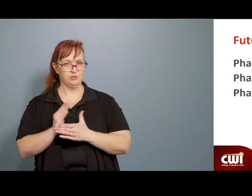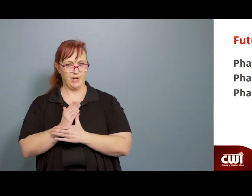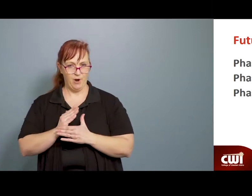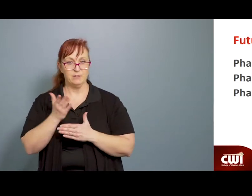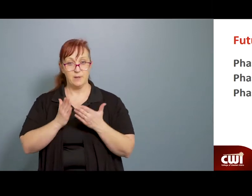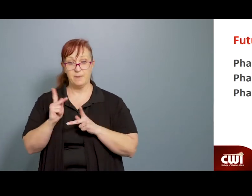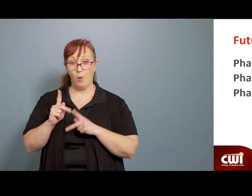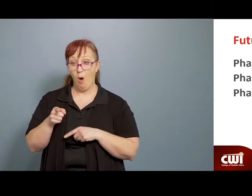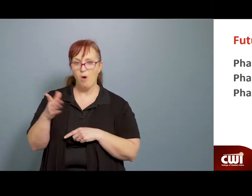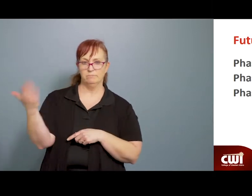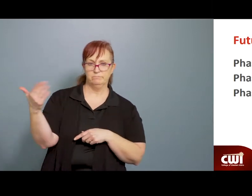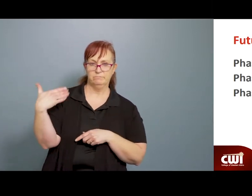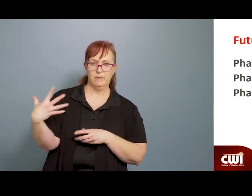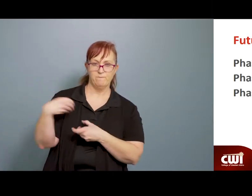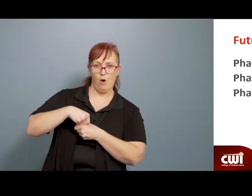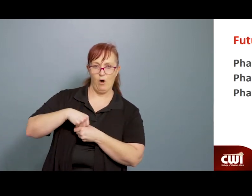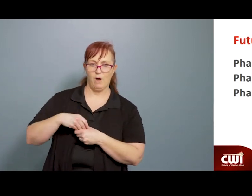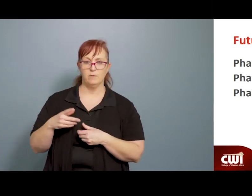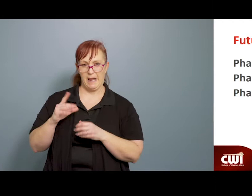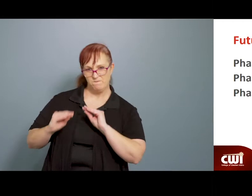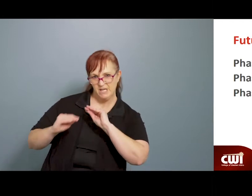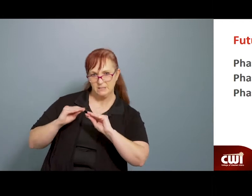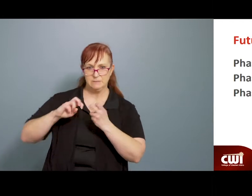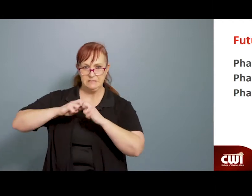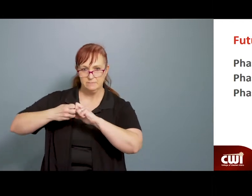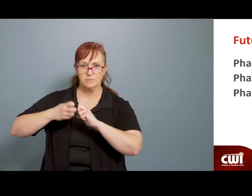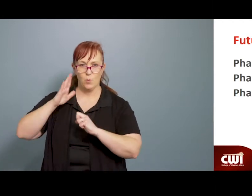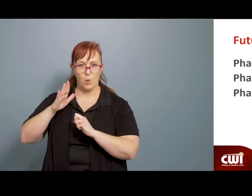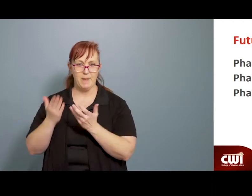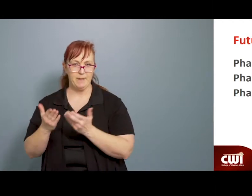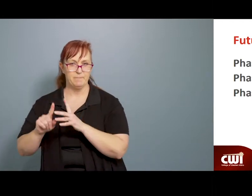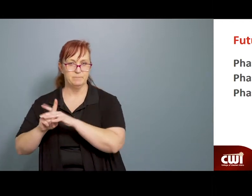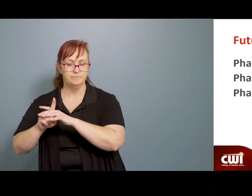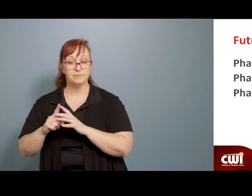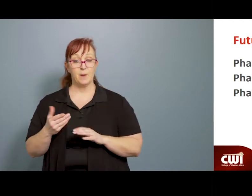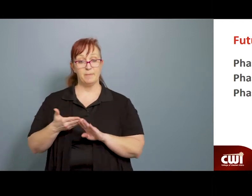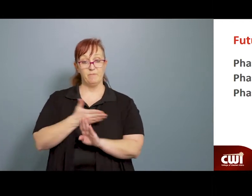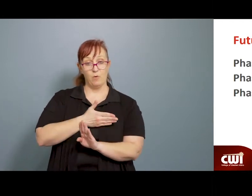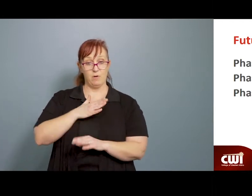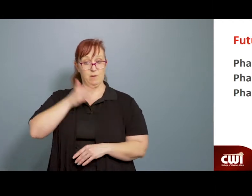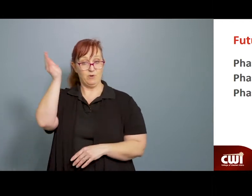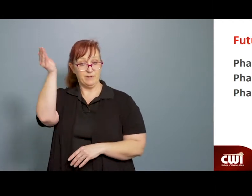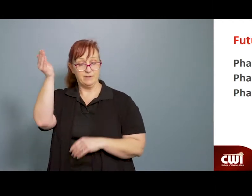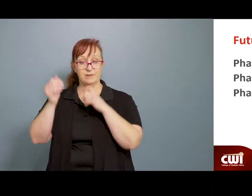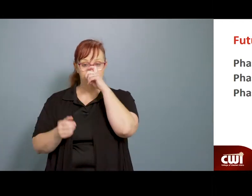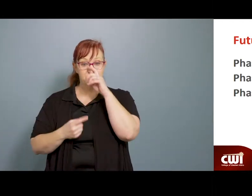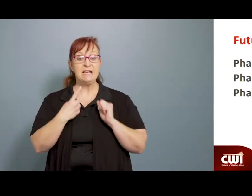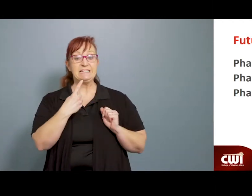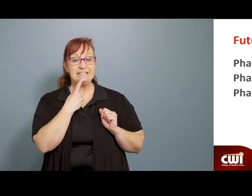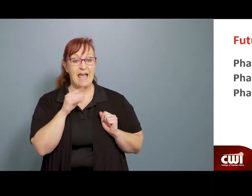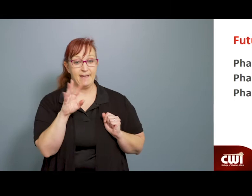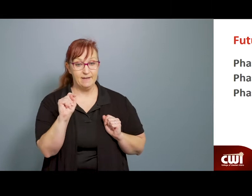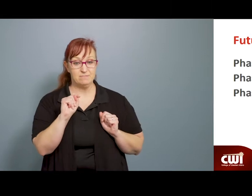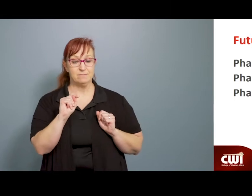need to be involved will be brought in so that we can correct some of these things. Earlier in my presentation, I said, say it, do it, prove